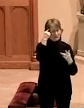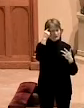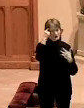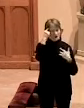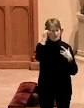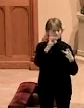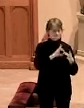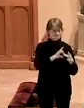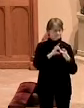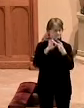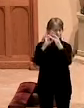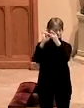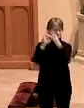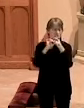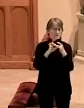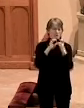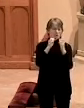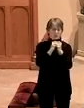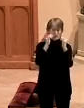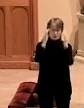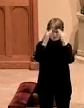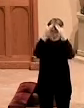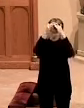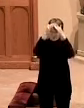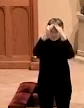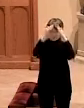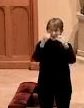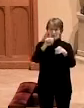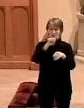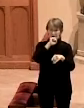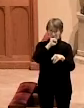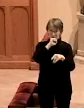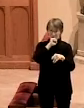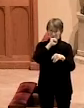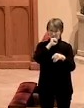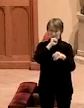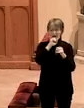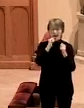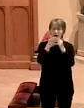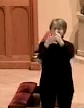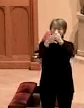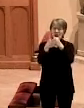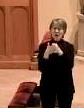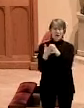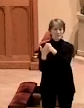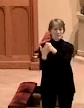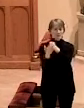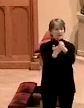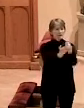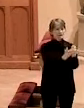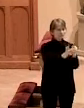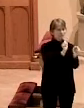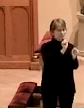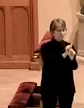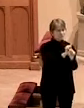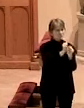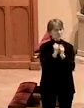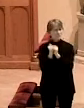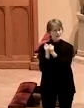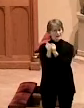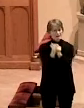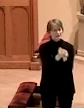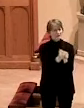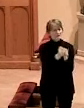together with Francis, our Pope, and John Fulda, our Bishop. Help us to work together for the coming